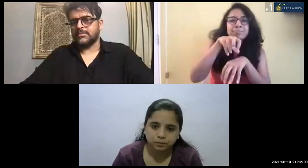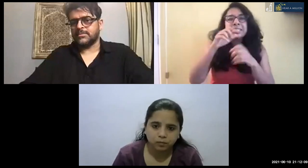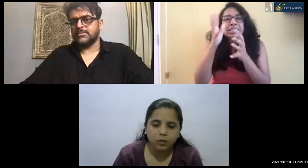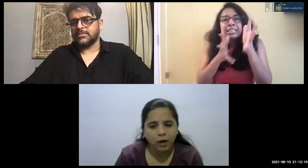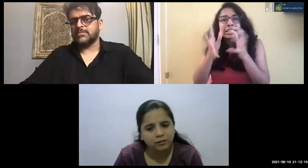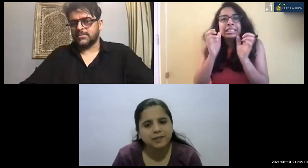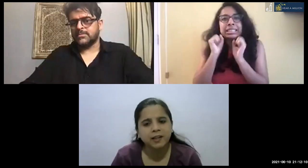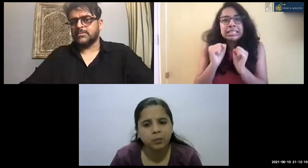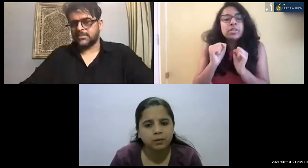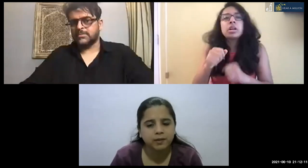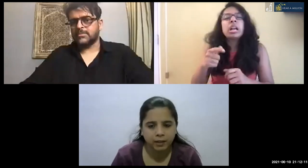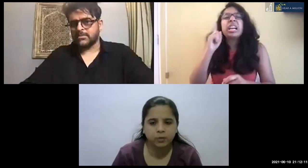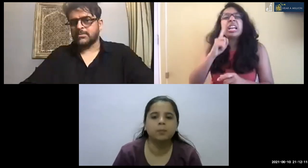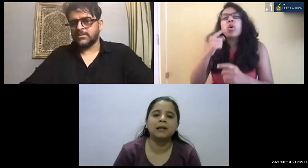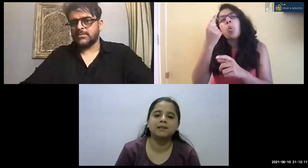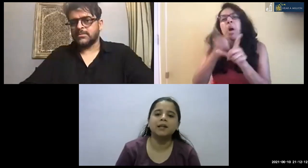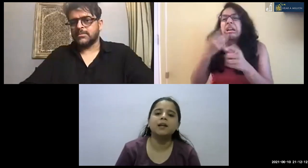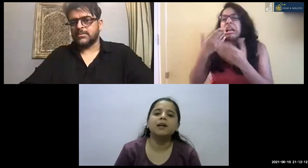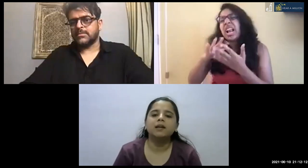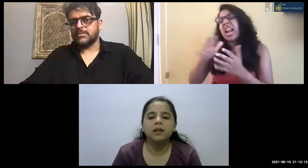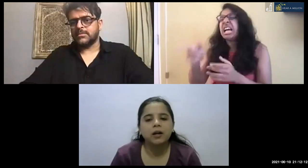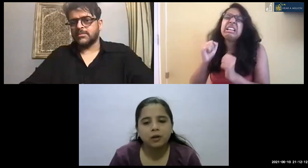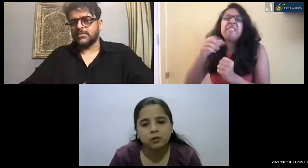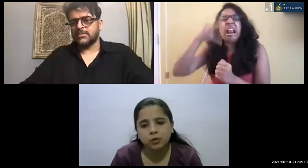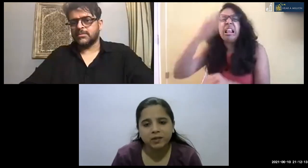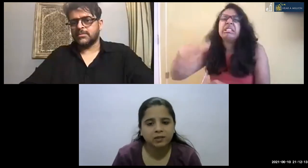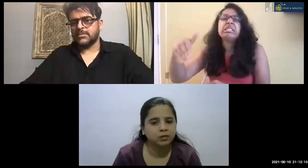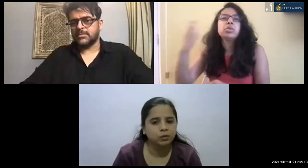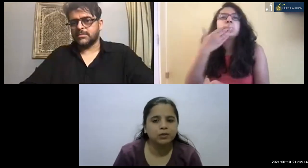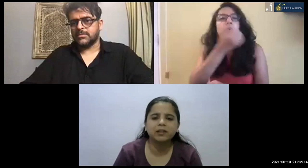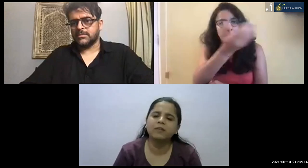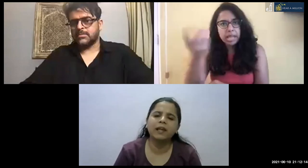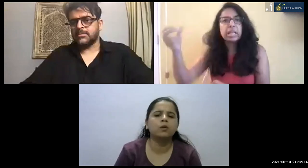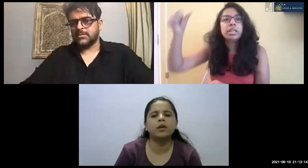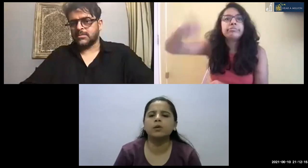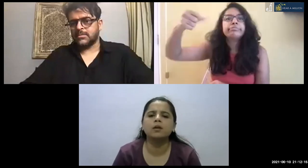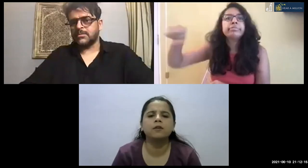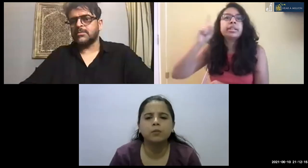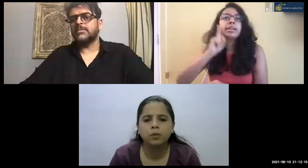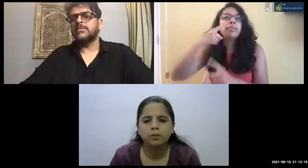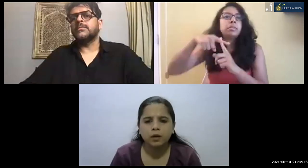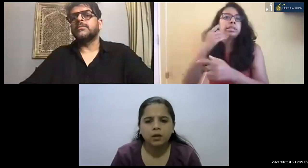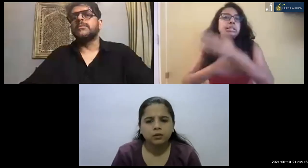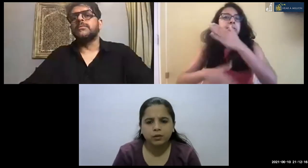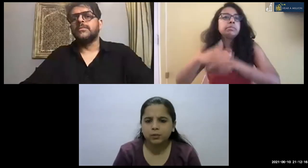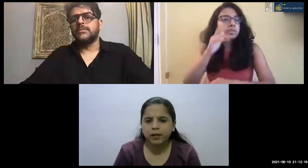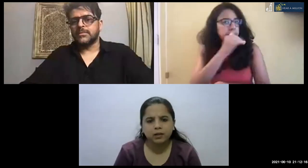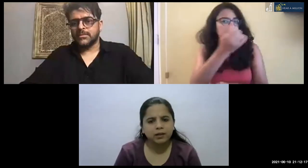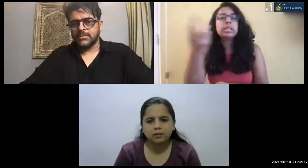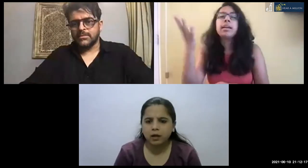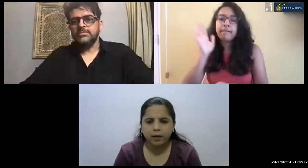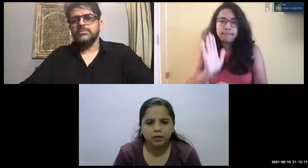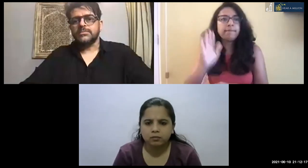basis. Who have the cerebral palsy, they can't also visit the schools, and they feel like, okay, you can learn from home. So it's